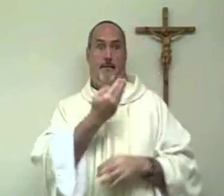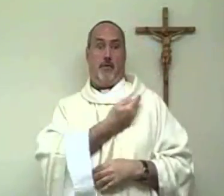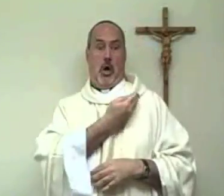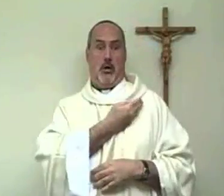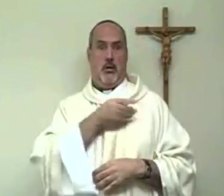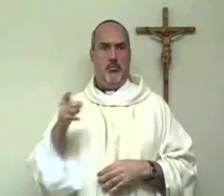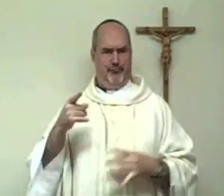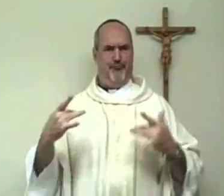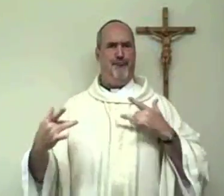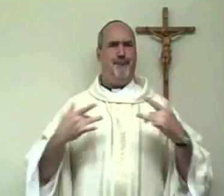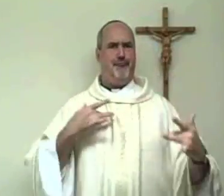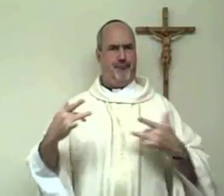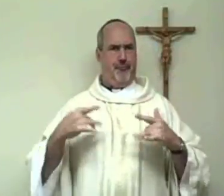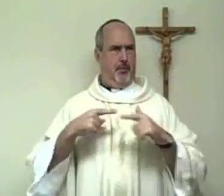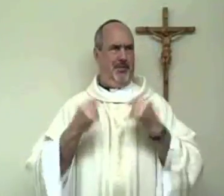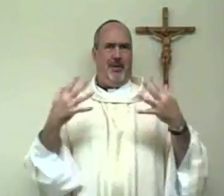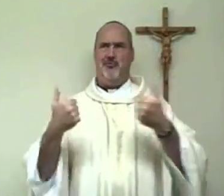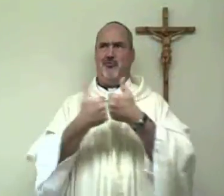as often, and that's a challenge as well.